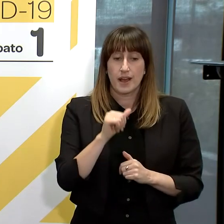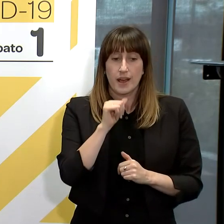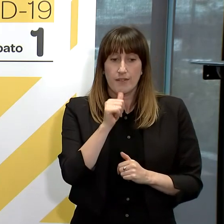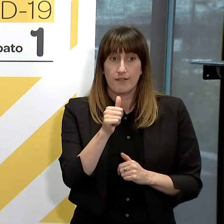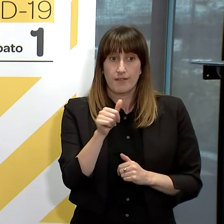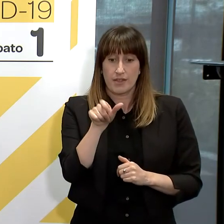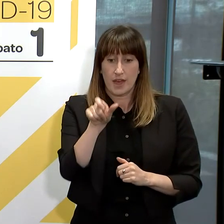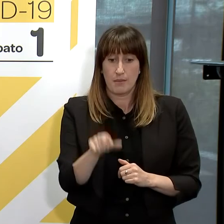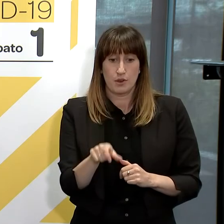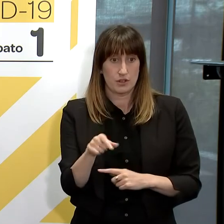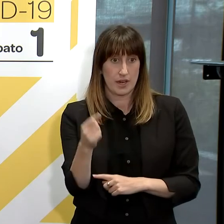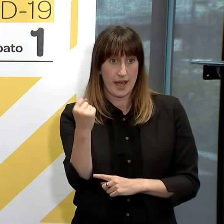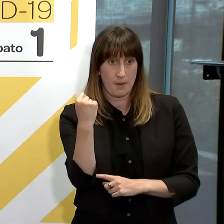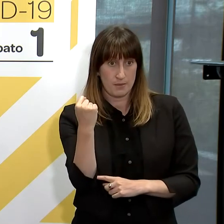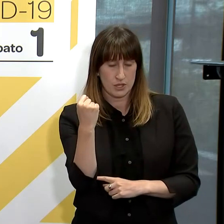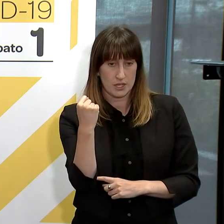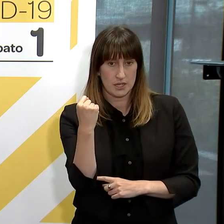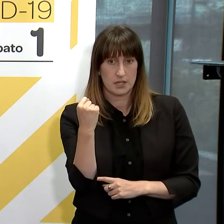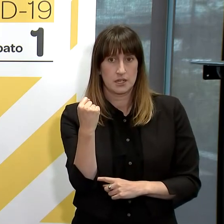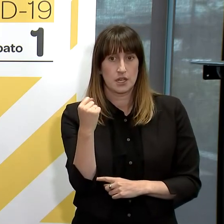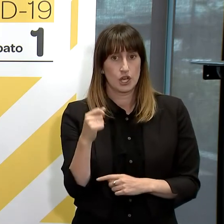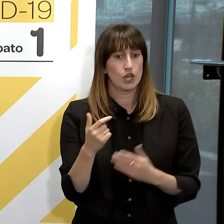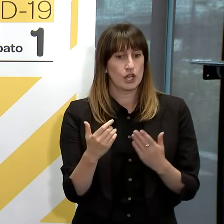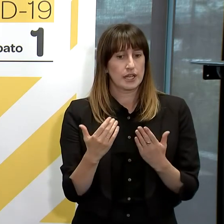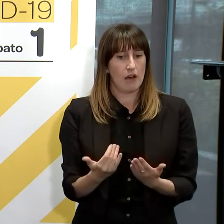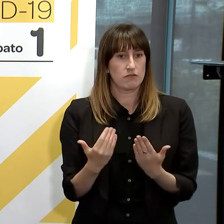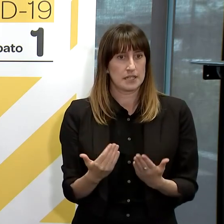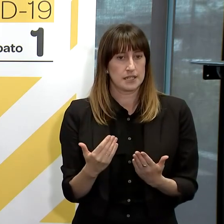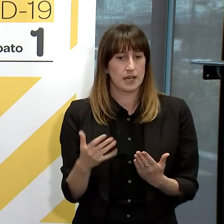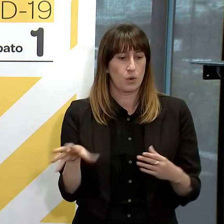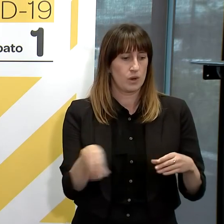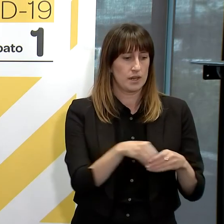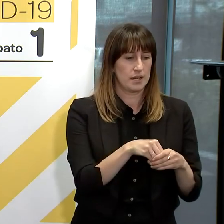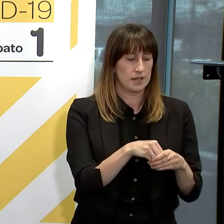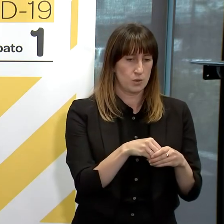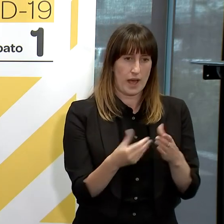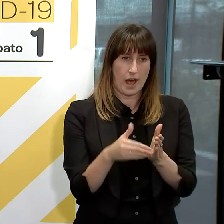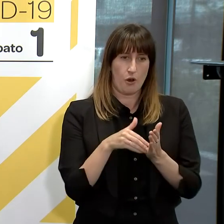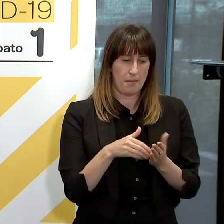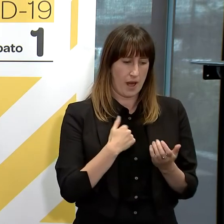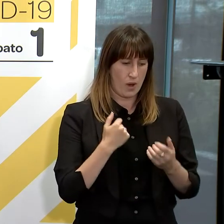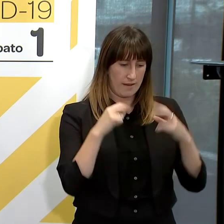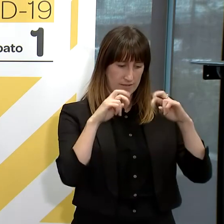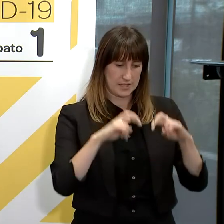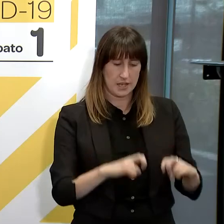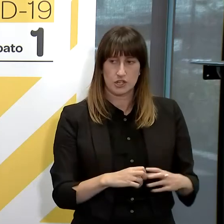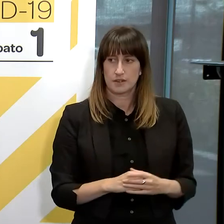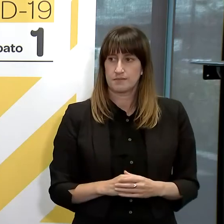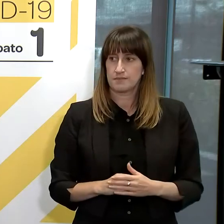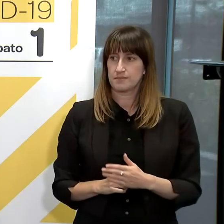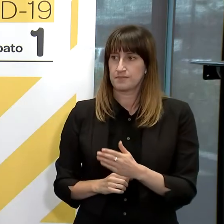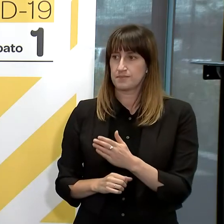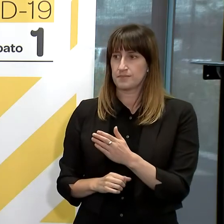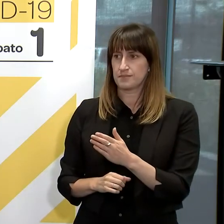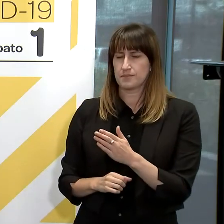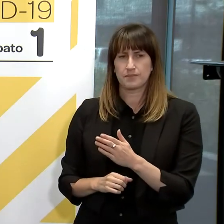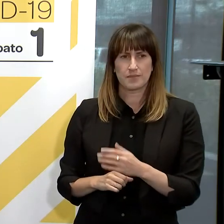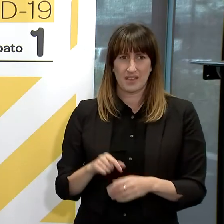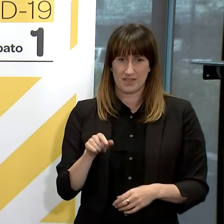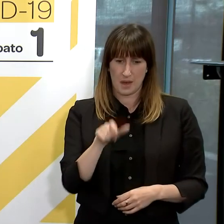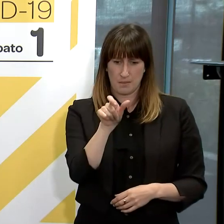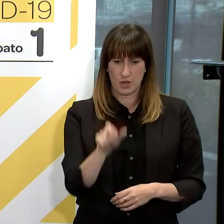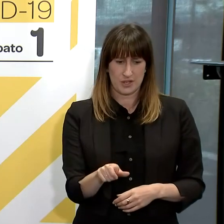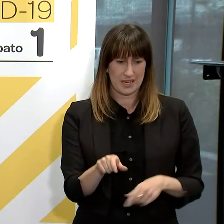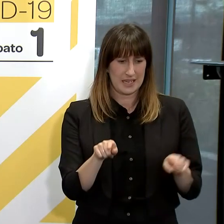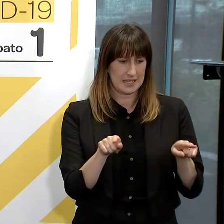this person is a new case, that will go into the mix. Why was this person on the same floor as the people that